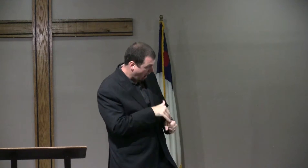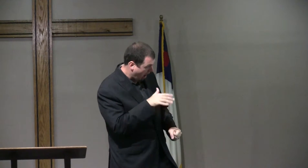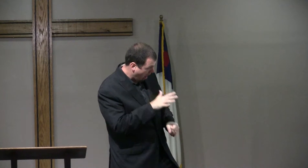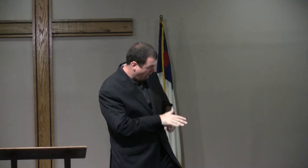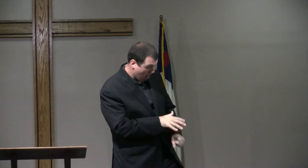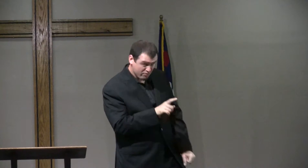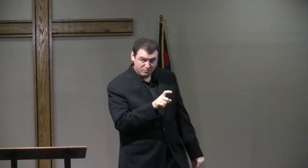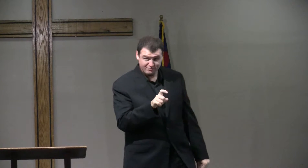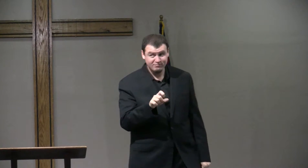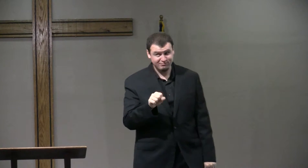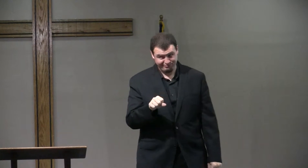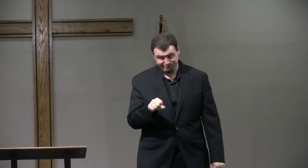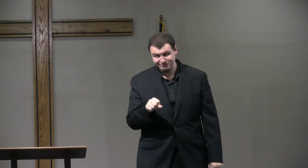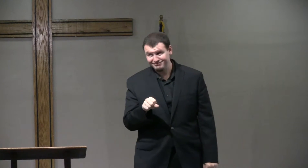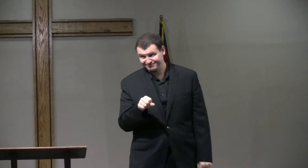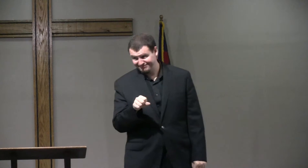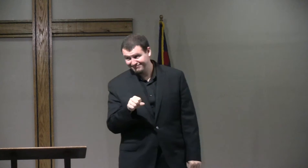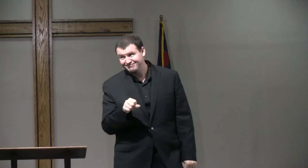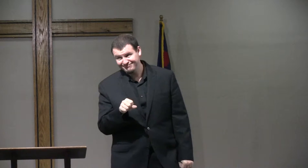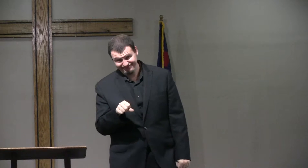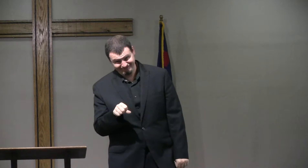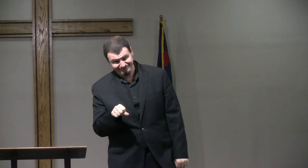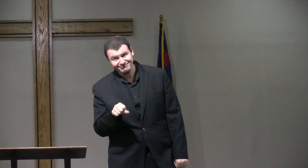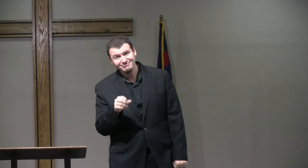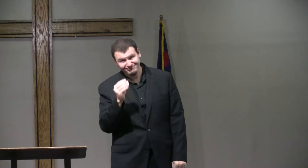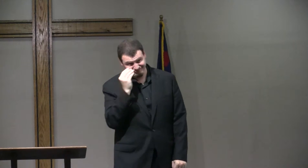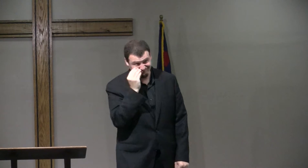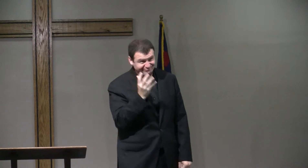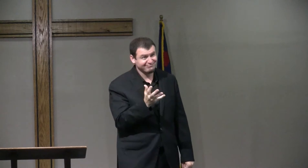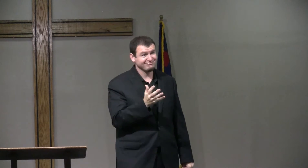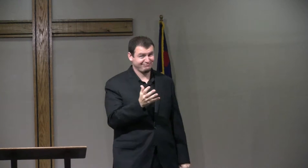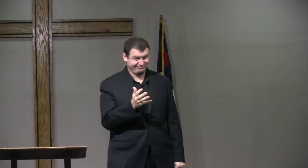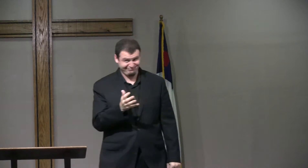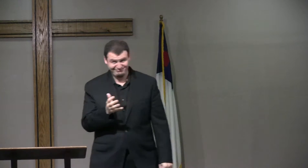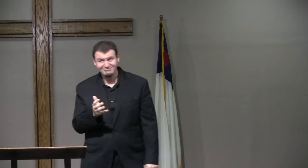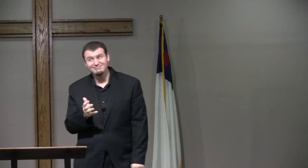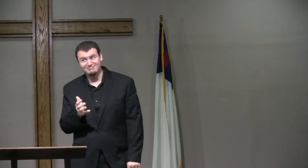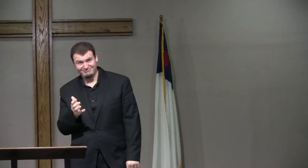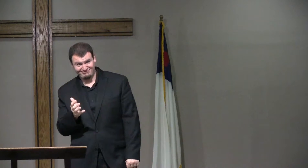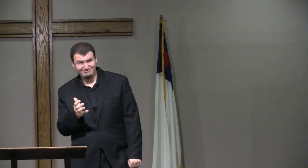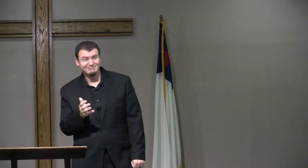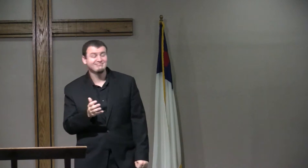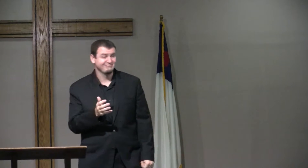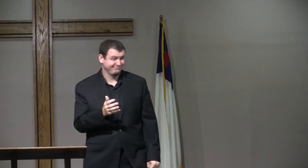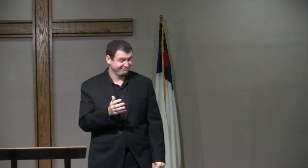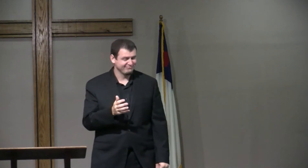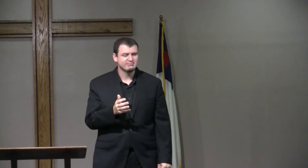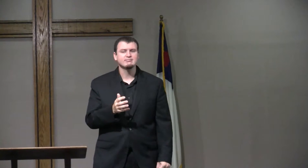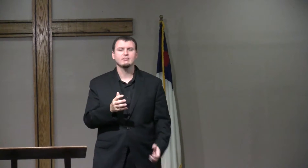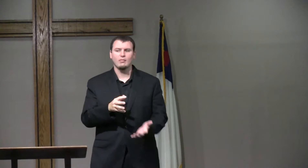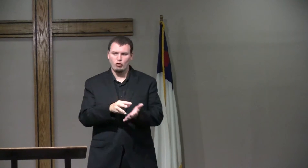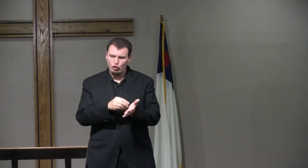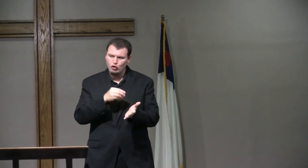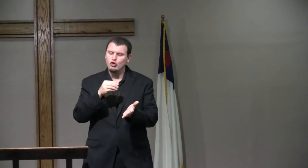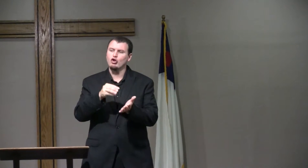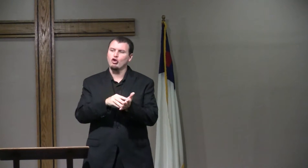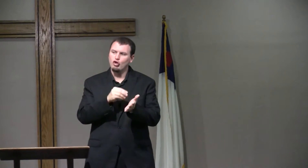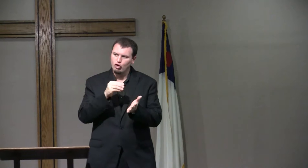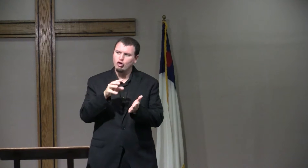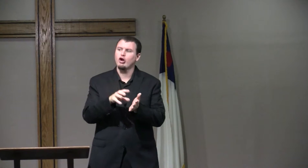very angry. Really? You might think, wow, I didn't know Pastor Mark was angry. An angry person. Yeah, I